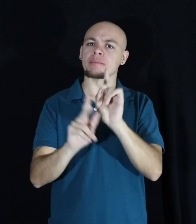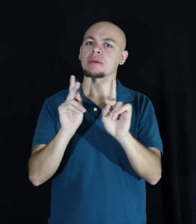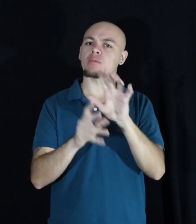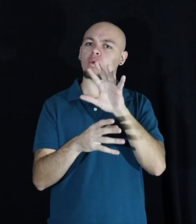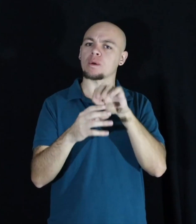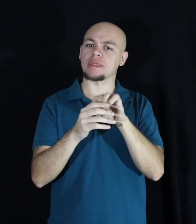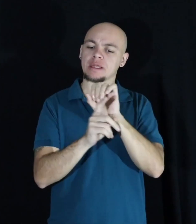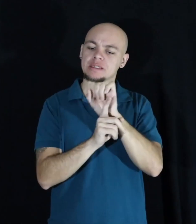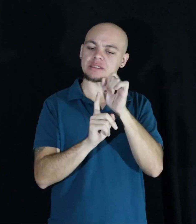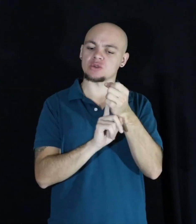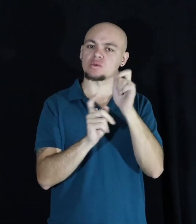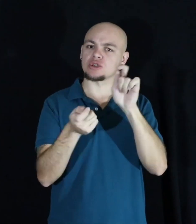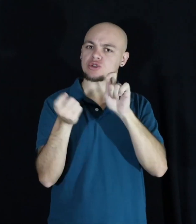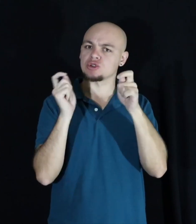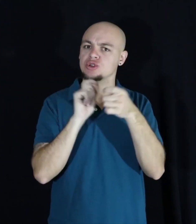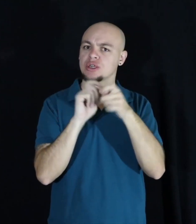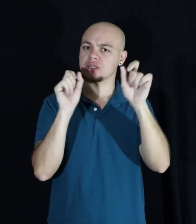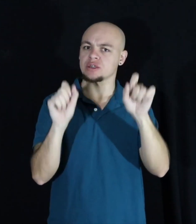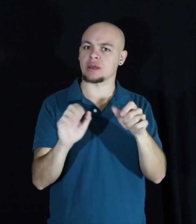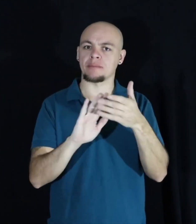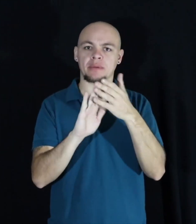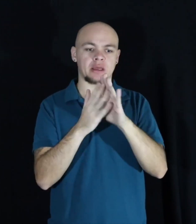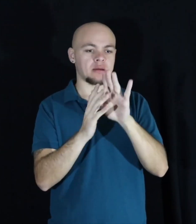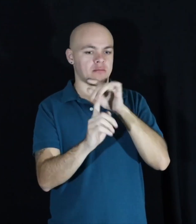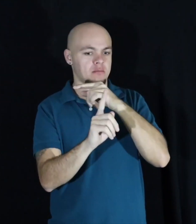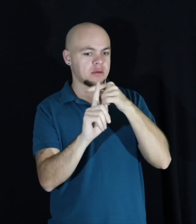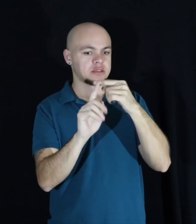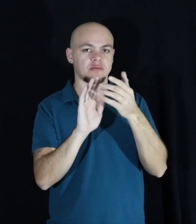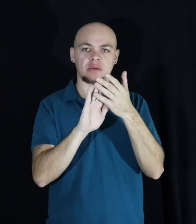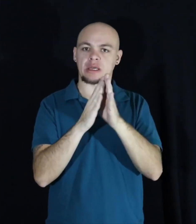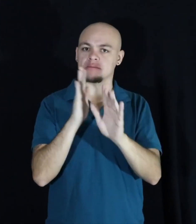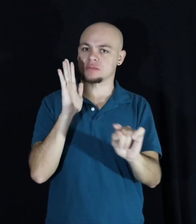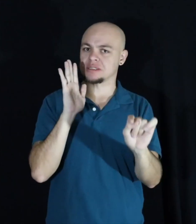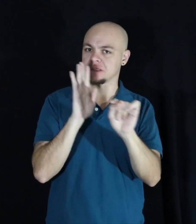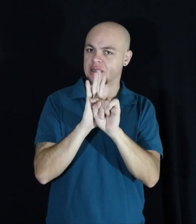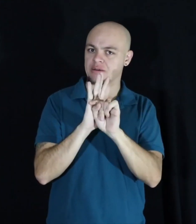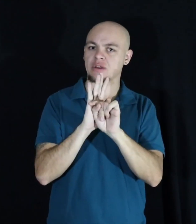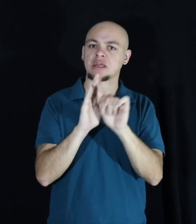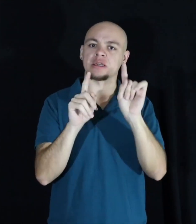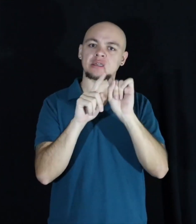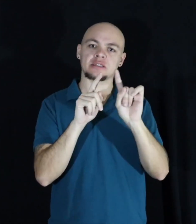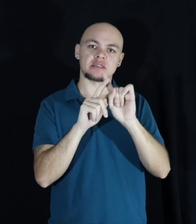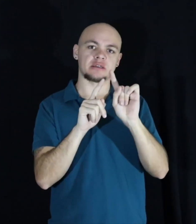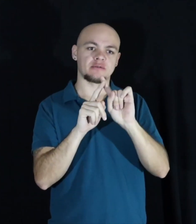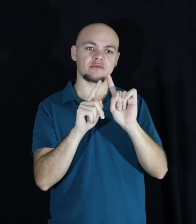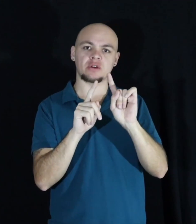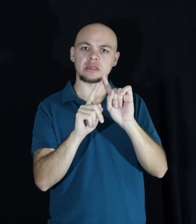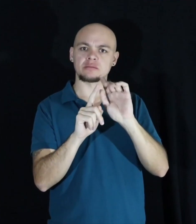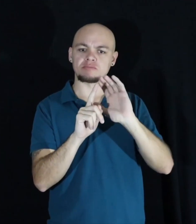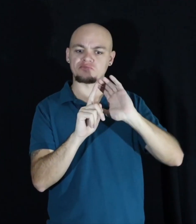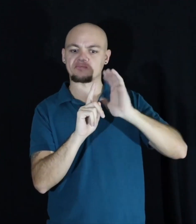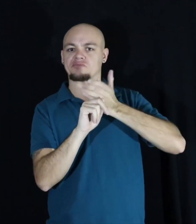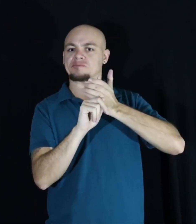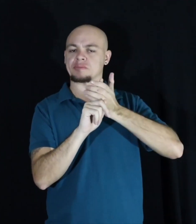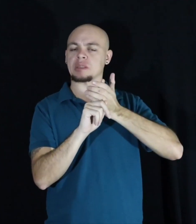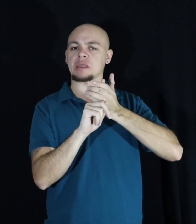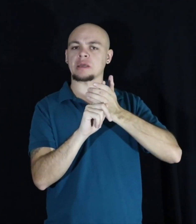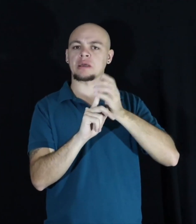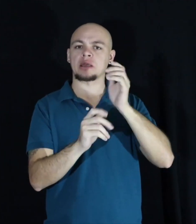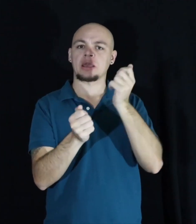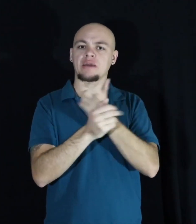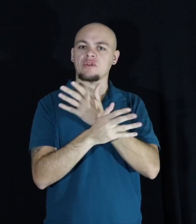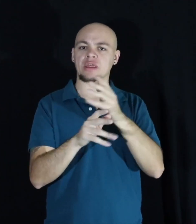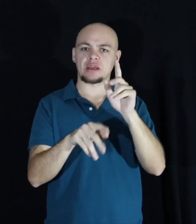situations can change. Things can turn positive or negative. You can discover different facades. Everything can vary in the.